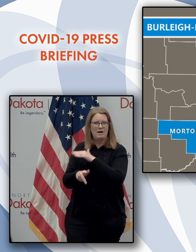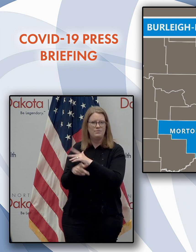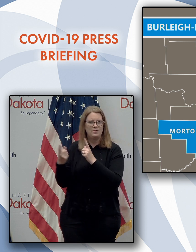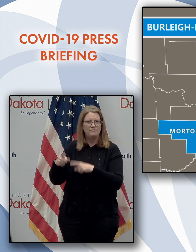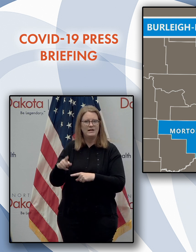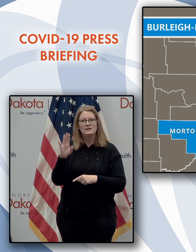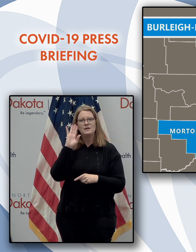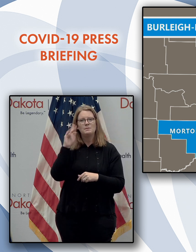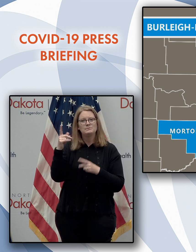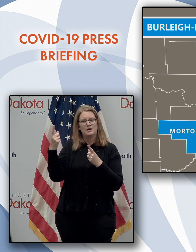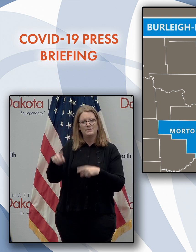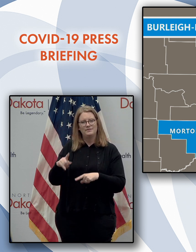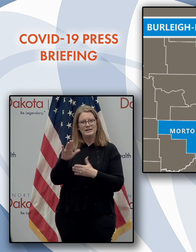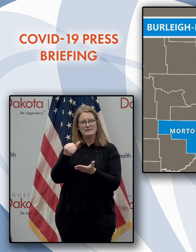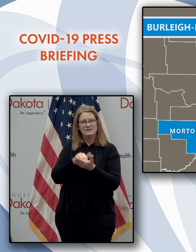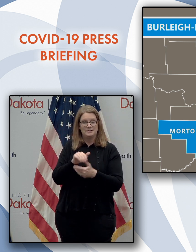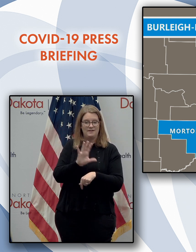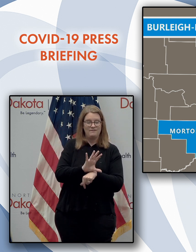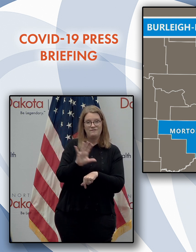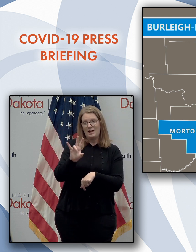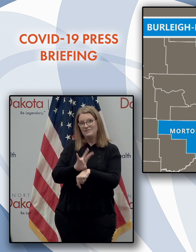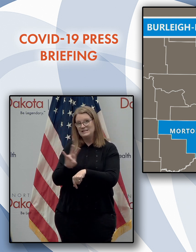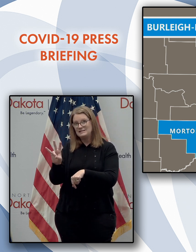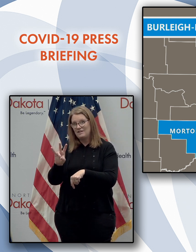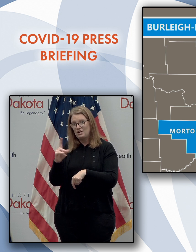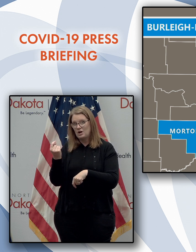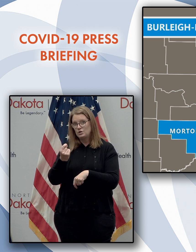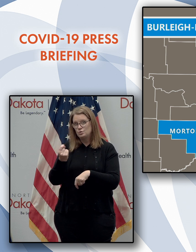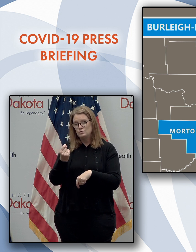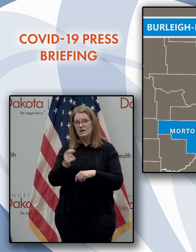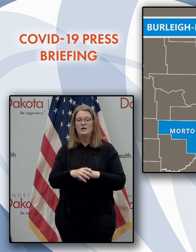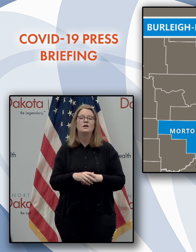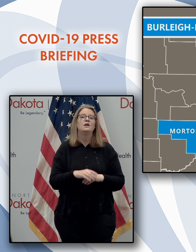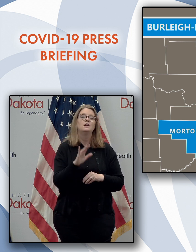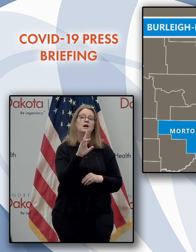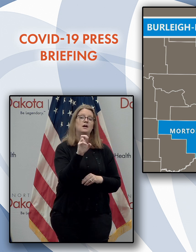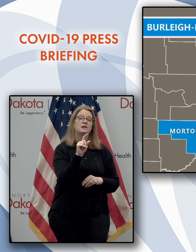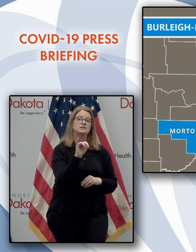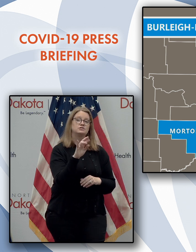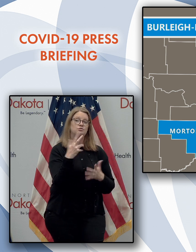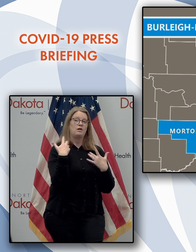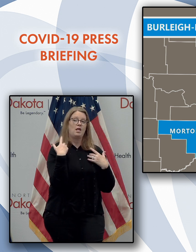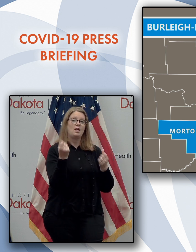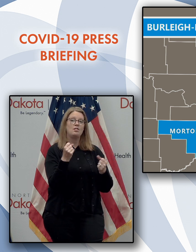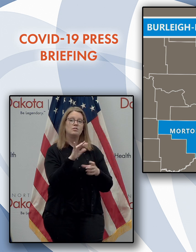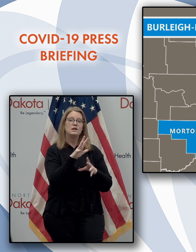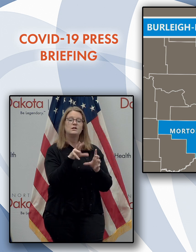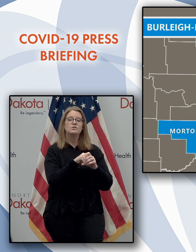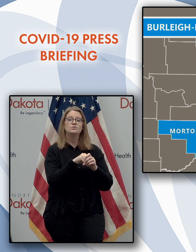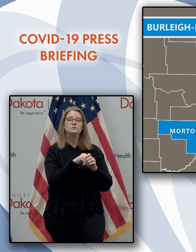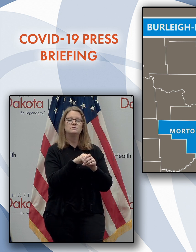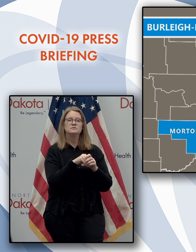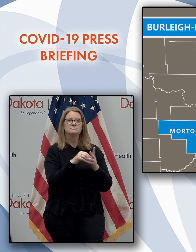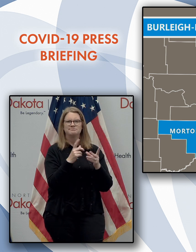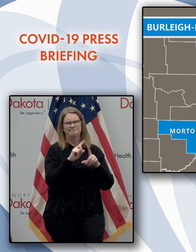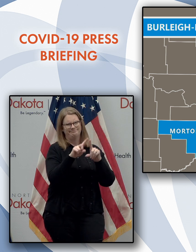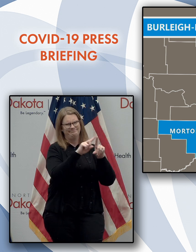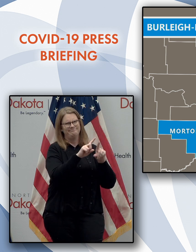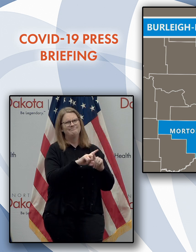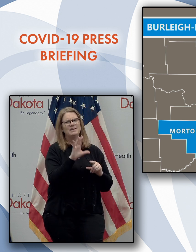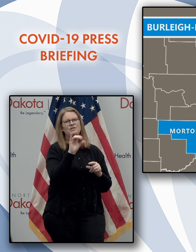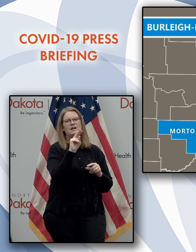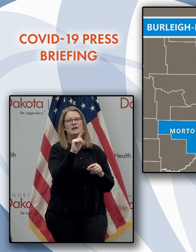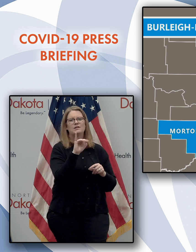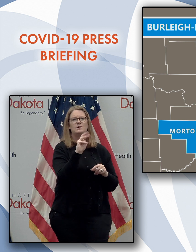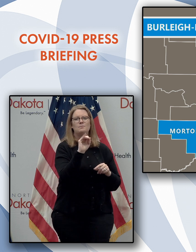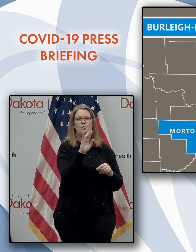Center from 5 to 7 p.m. on Tuesday. And Custer Health, which includes a number of counties west of here,